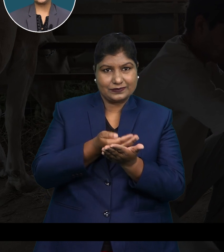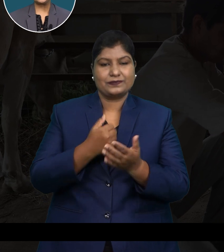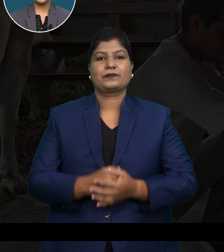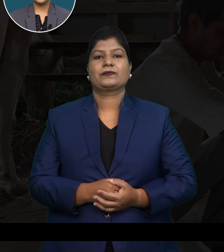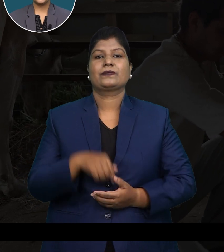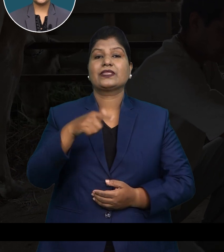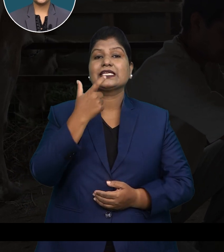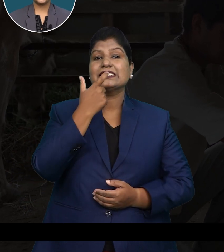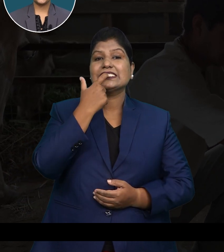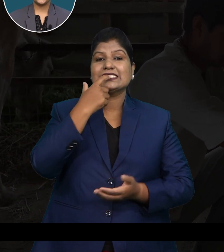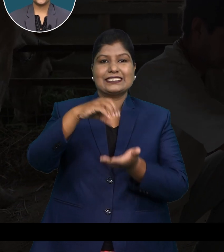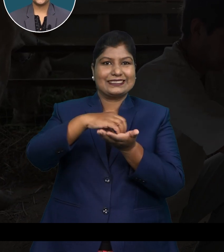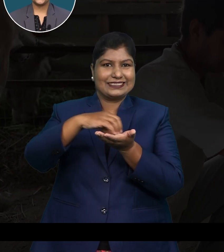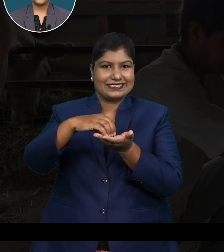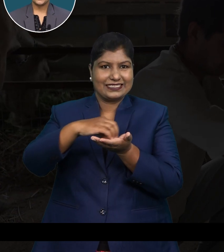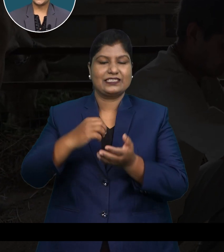cheese,